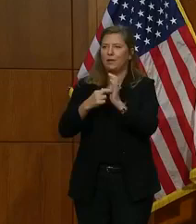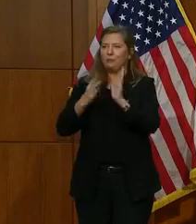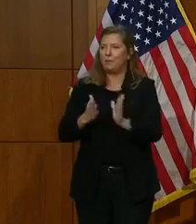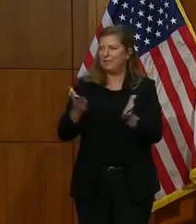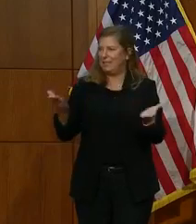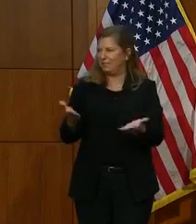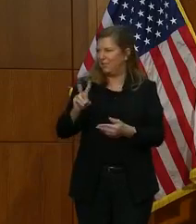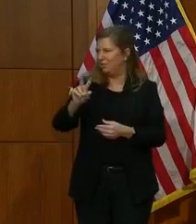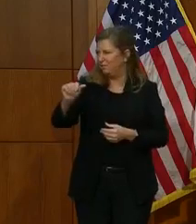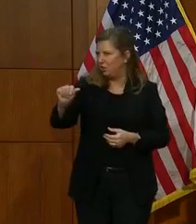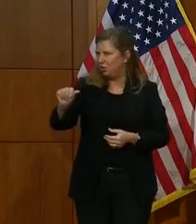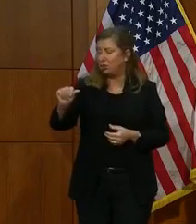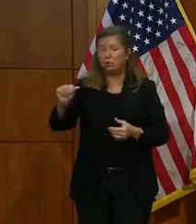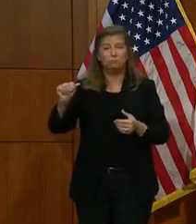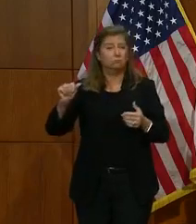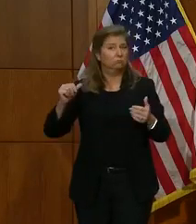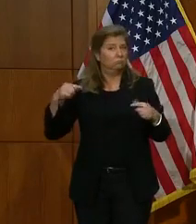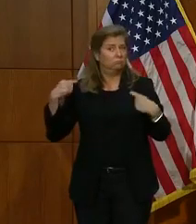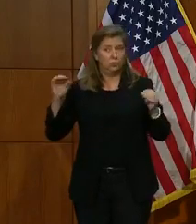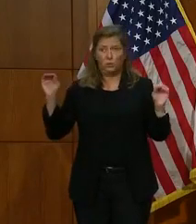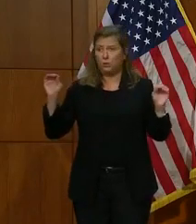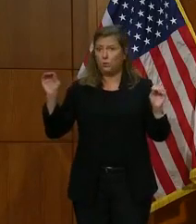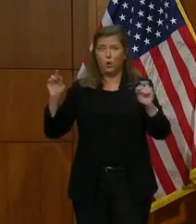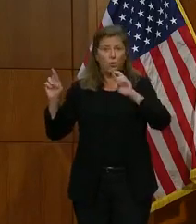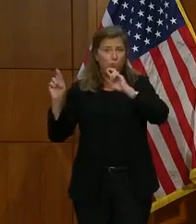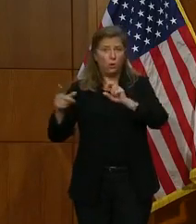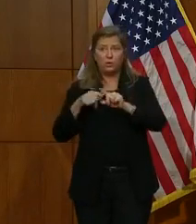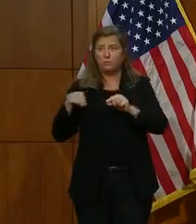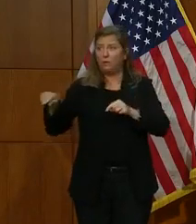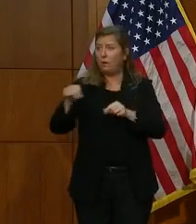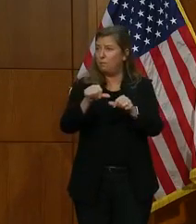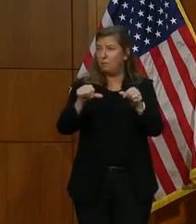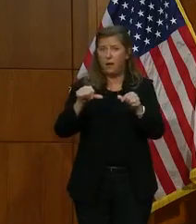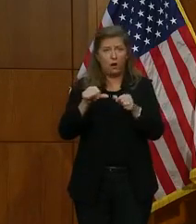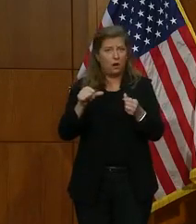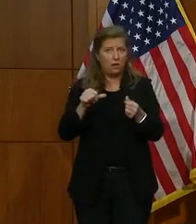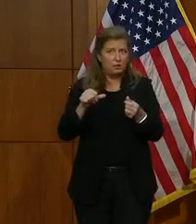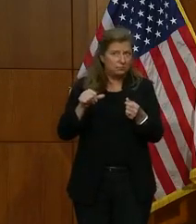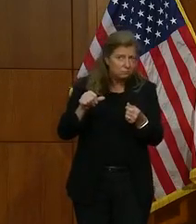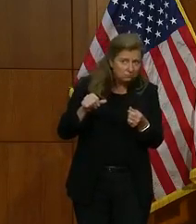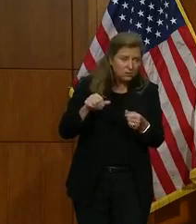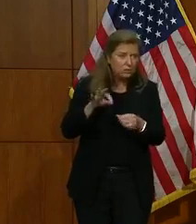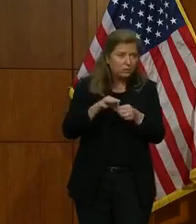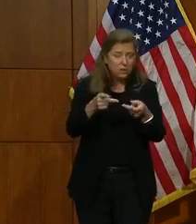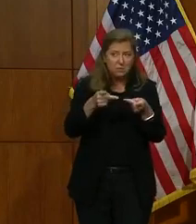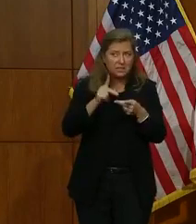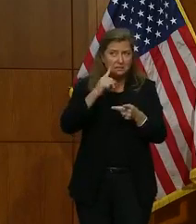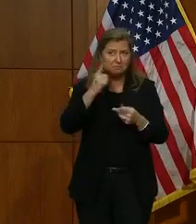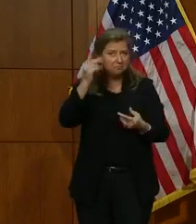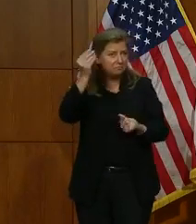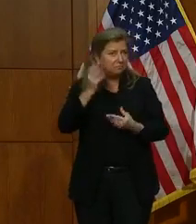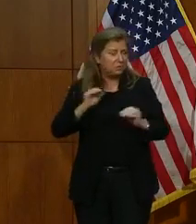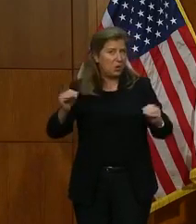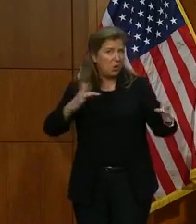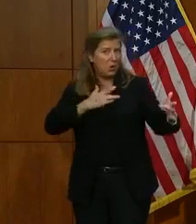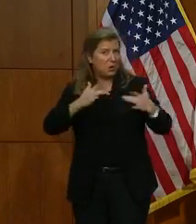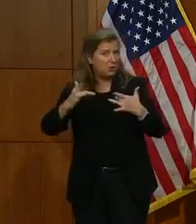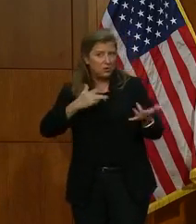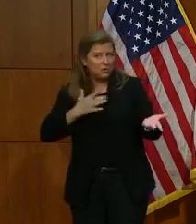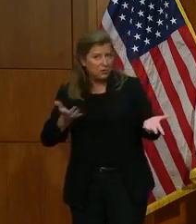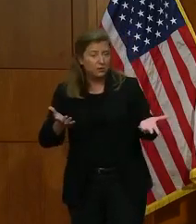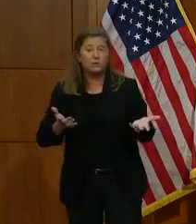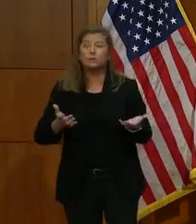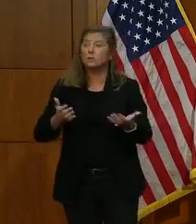and we haven't had any reports from registrars of concerns of that nature. We have a very